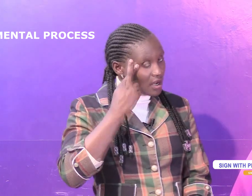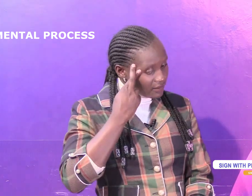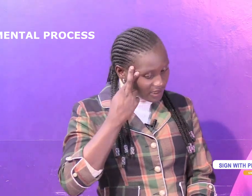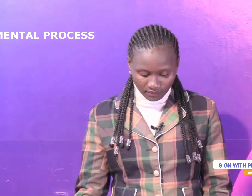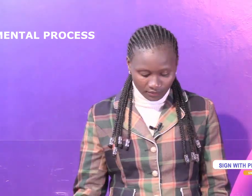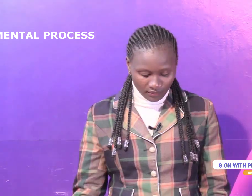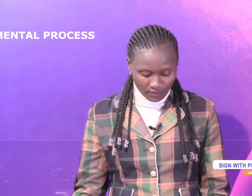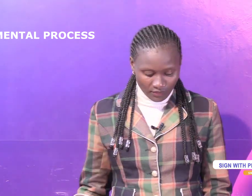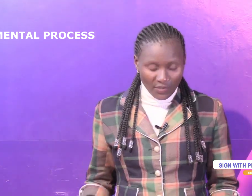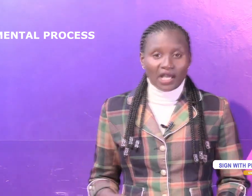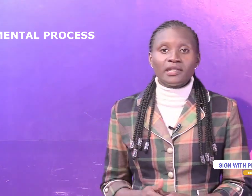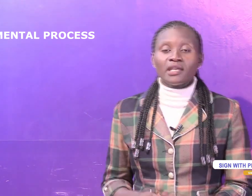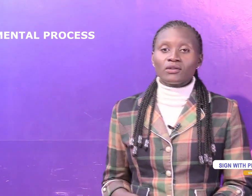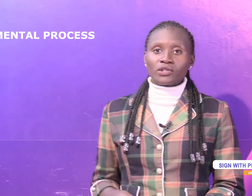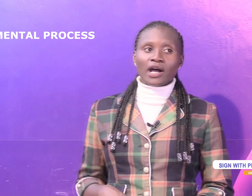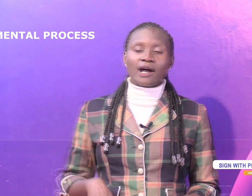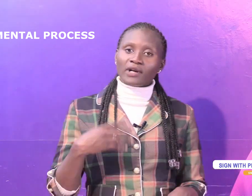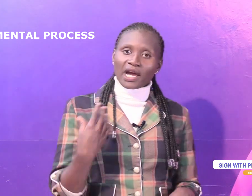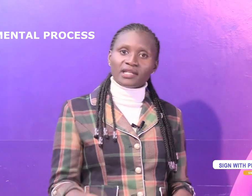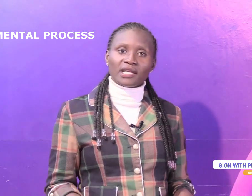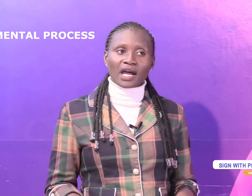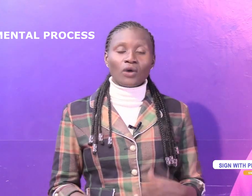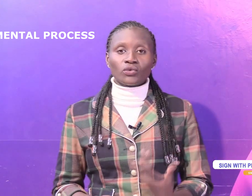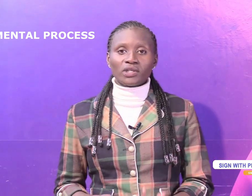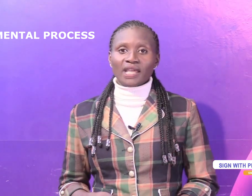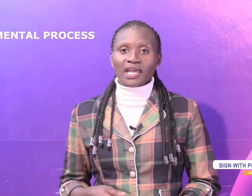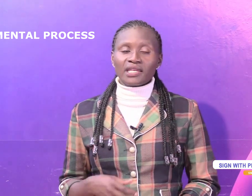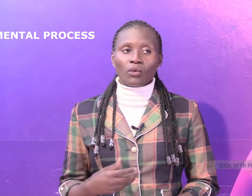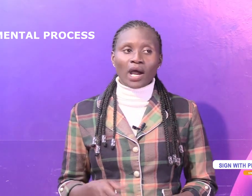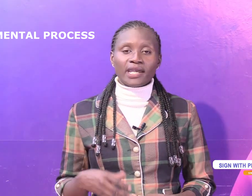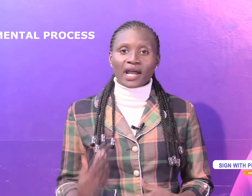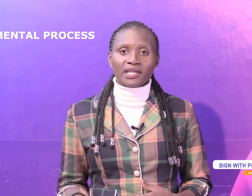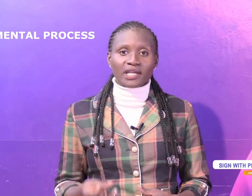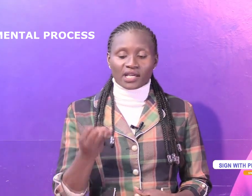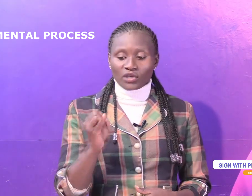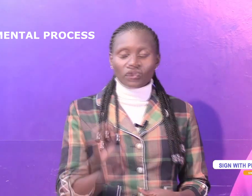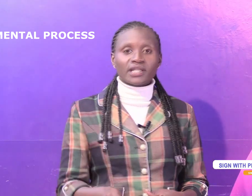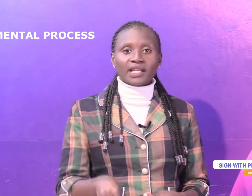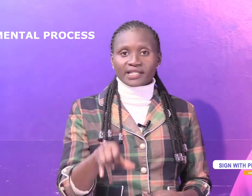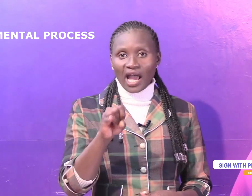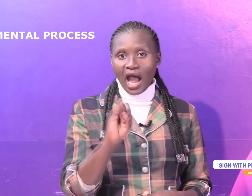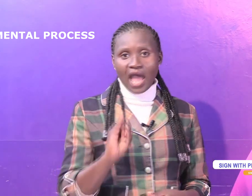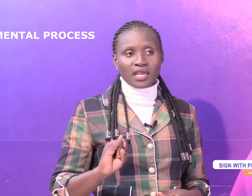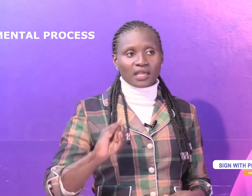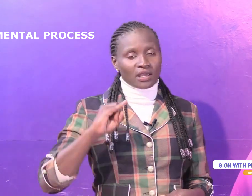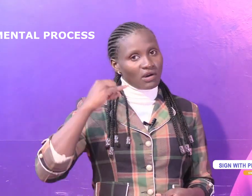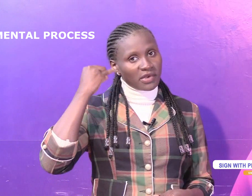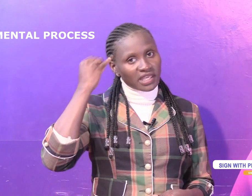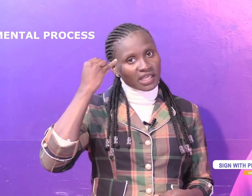Reason. And then also have idea. How do we sign the word idea? Using letter I, you are making the